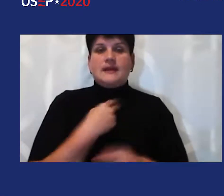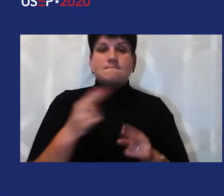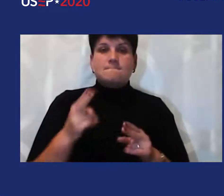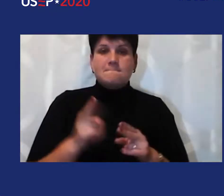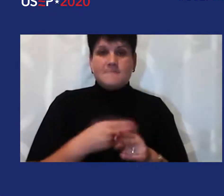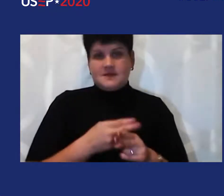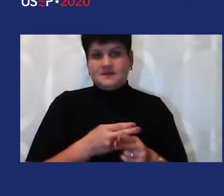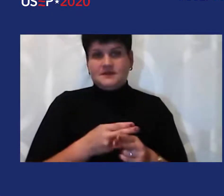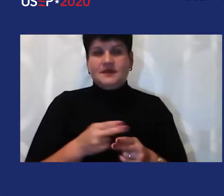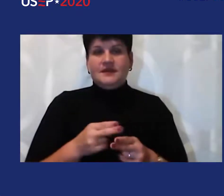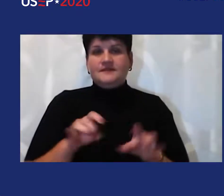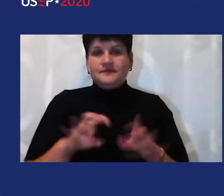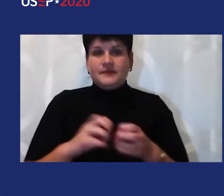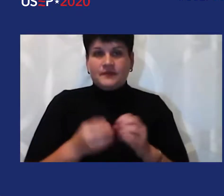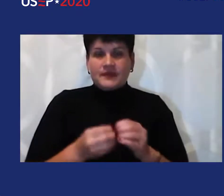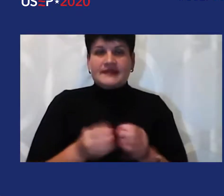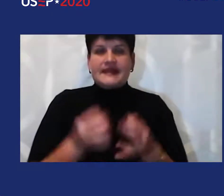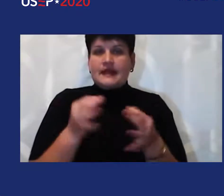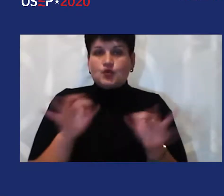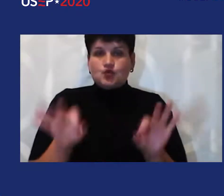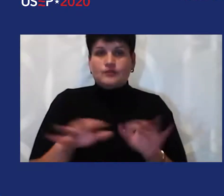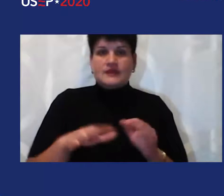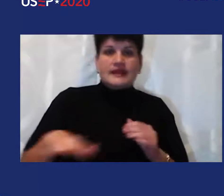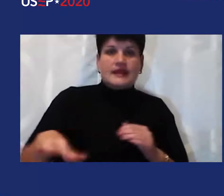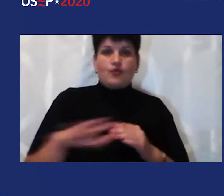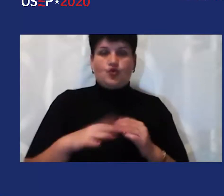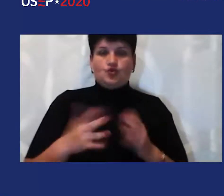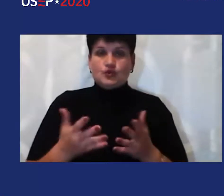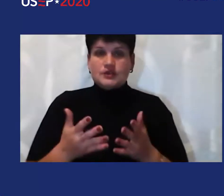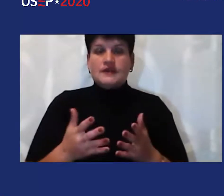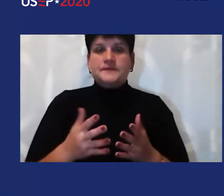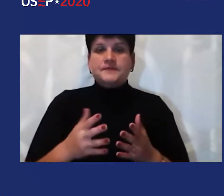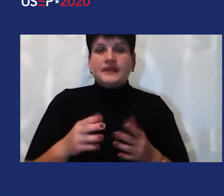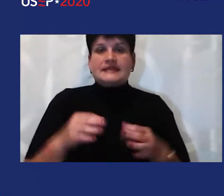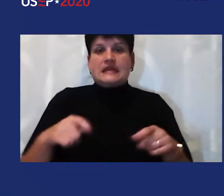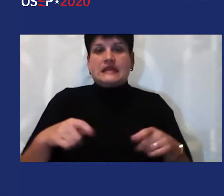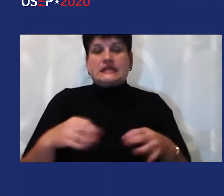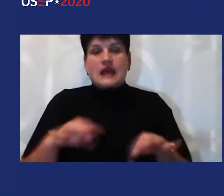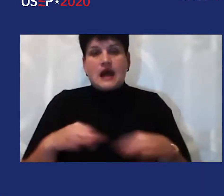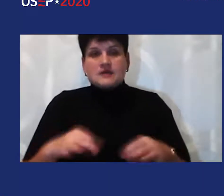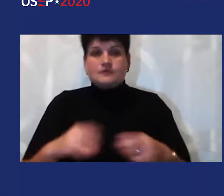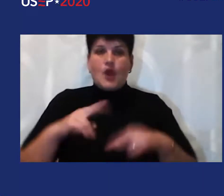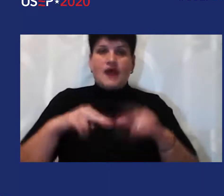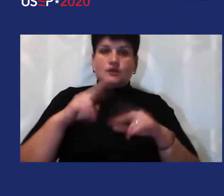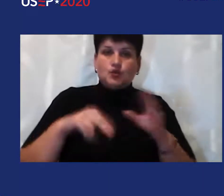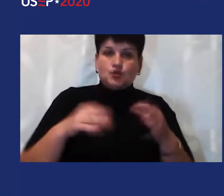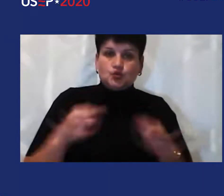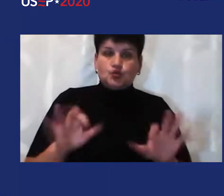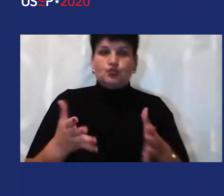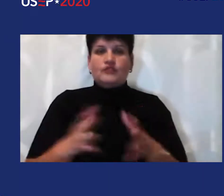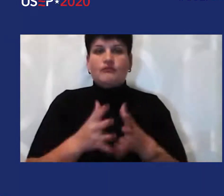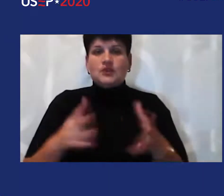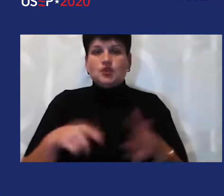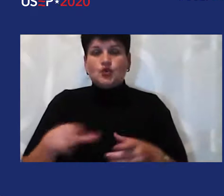a person has no possibility to move independently, such a person is considered as such that